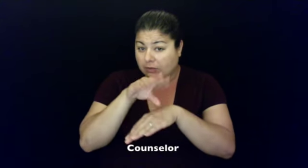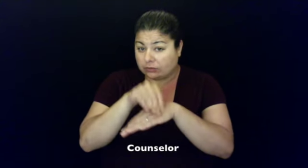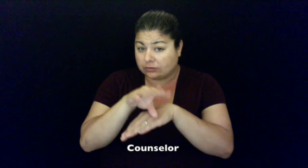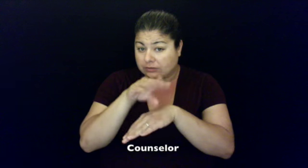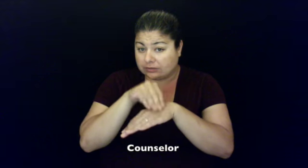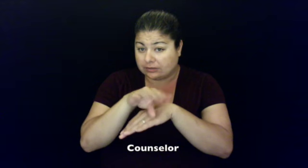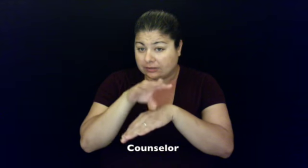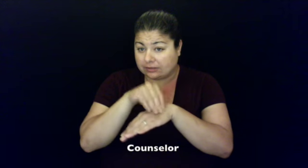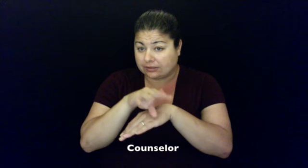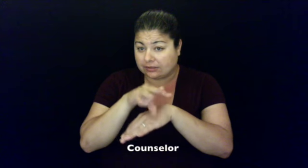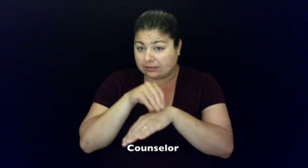Counselor.